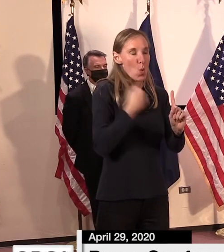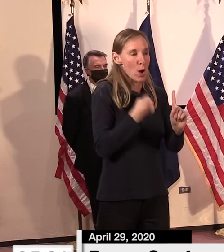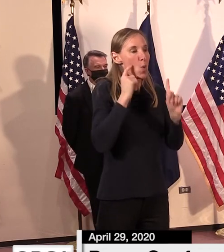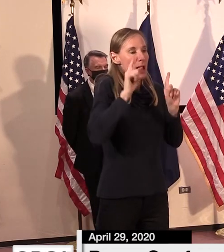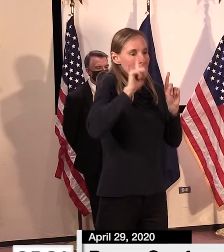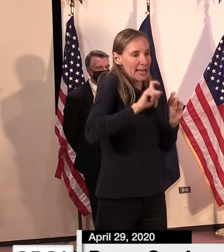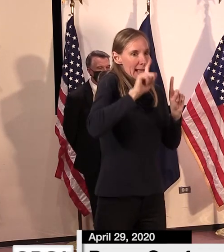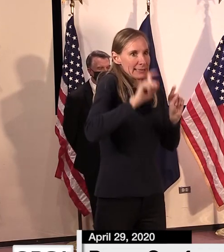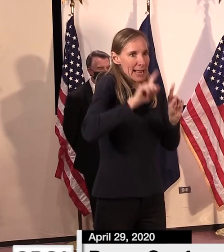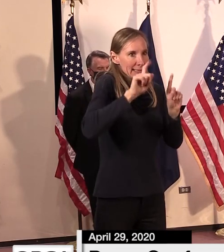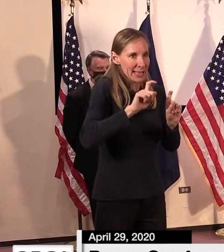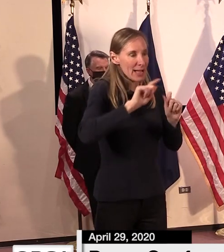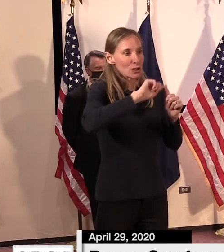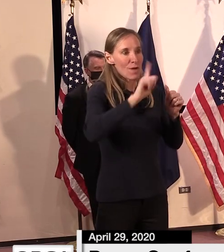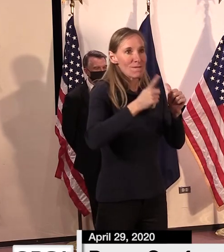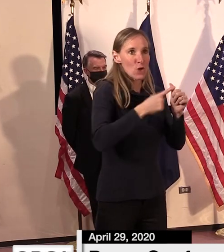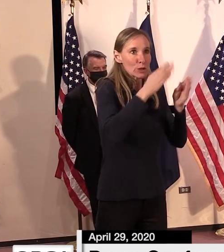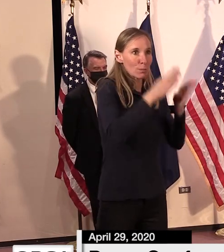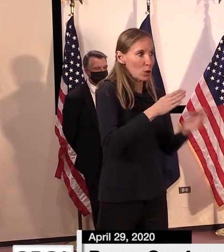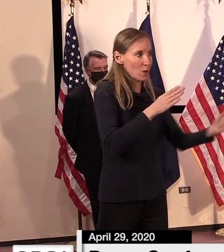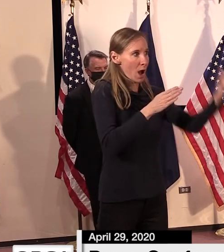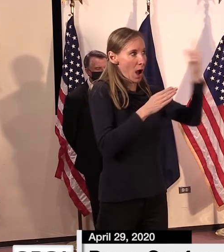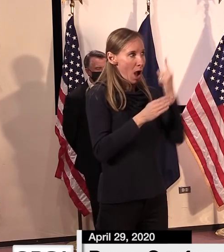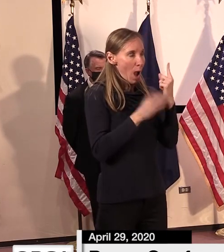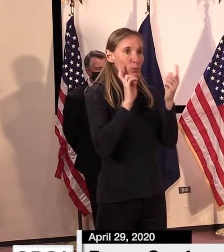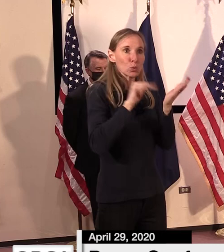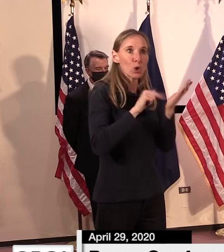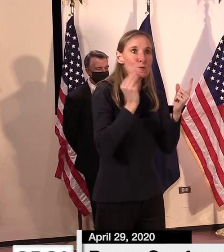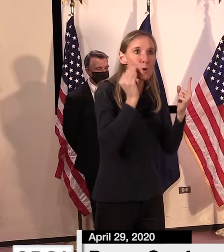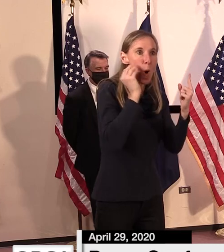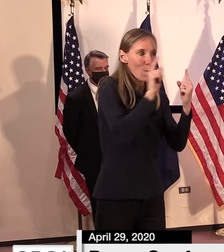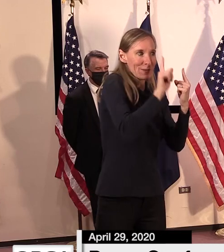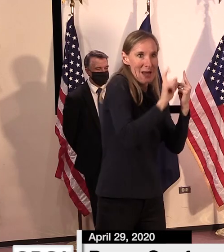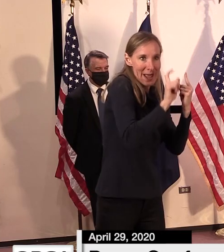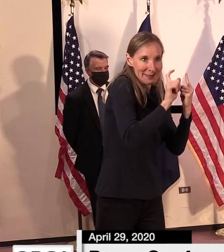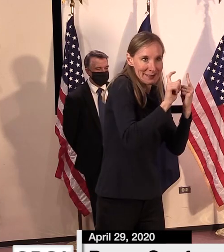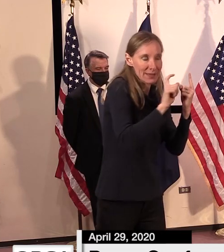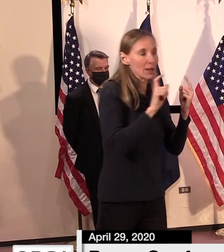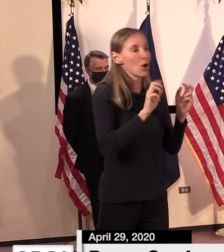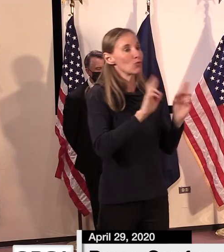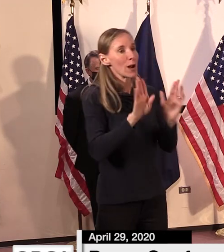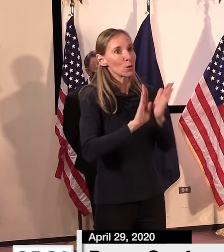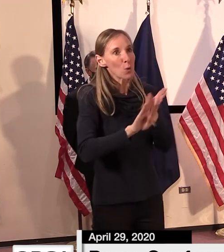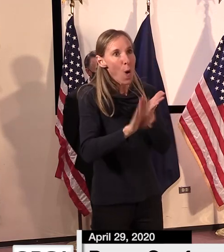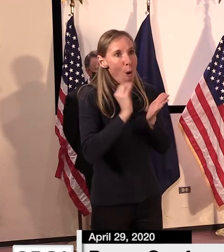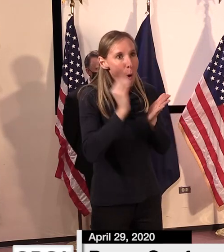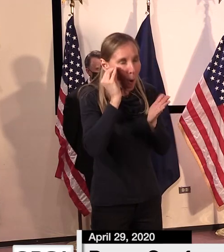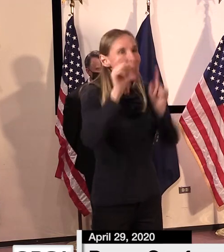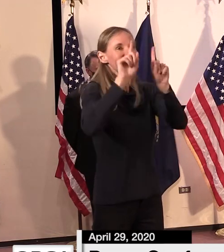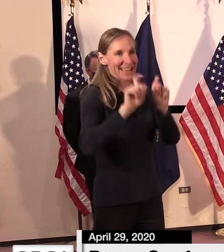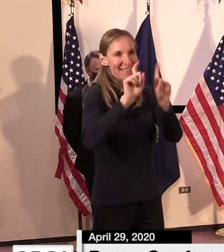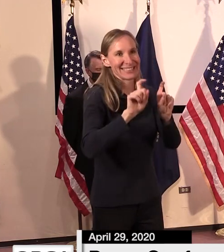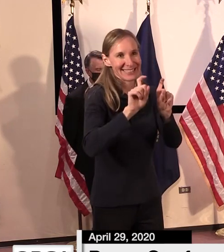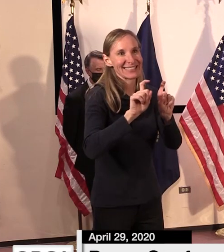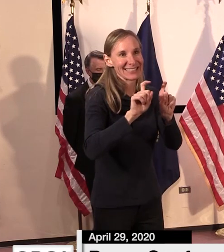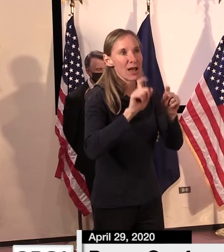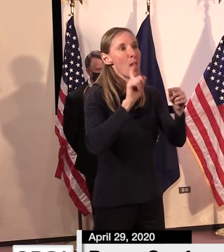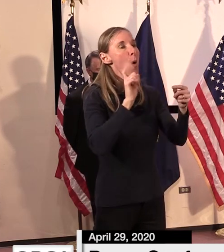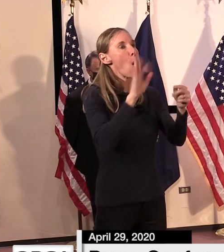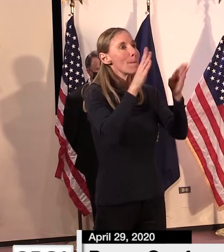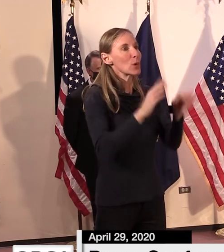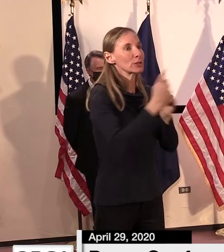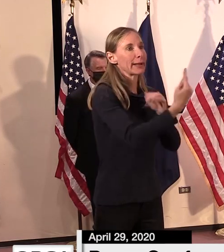provide testing at intake, discharge, and for certain residents who require regular care outside of the